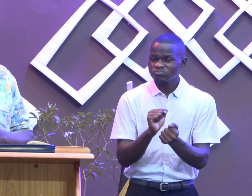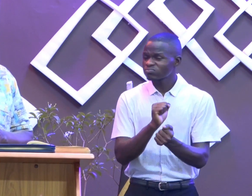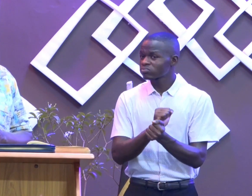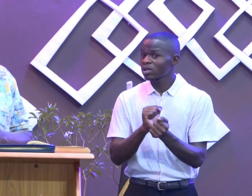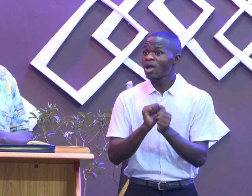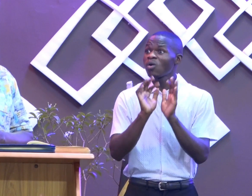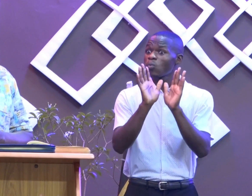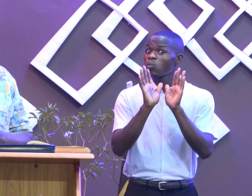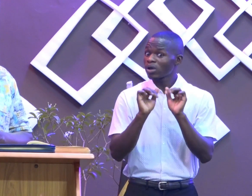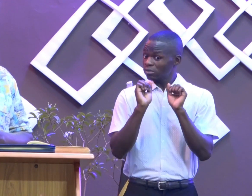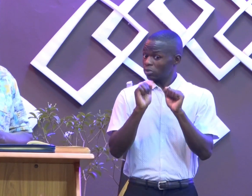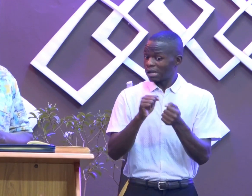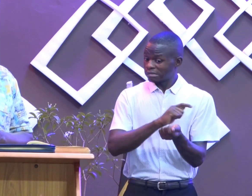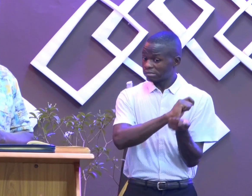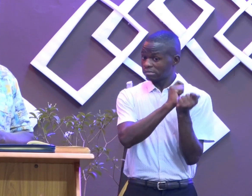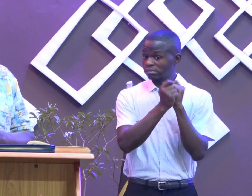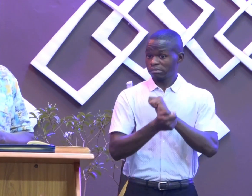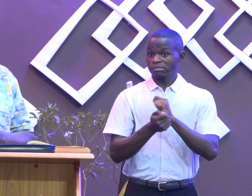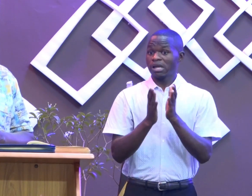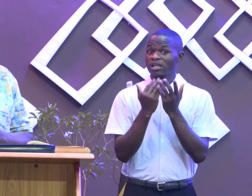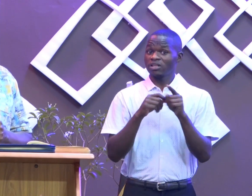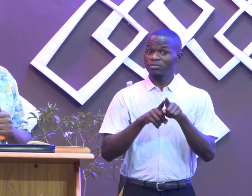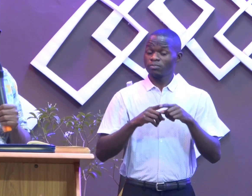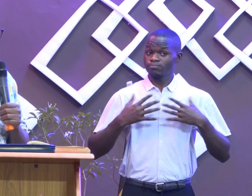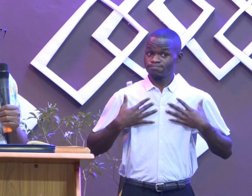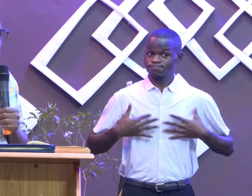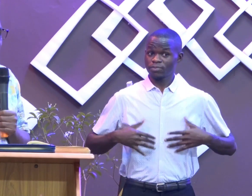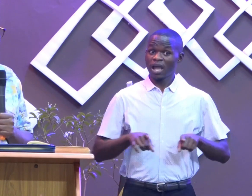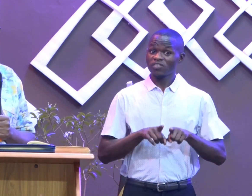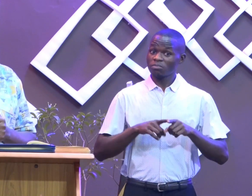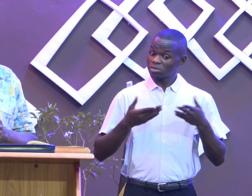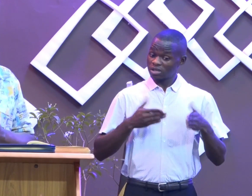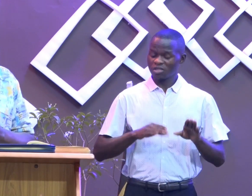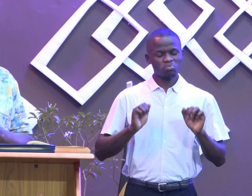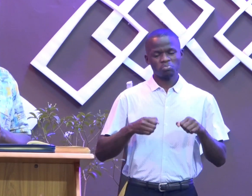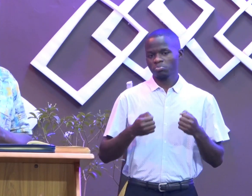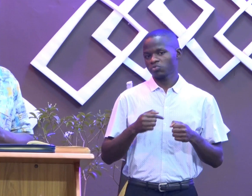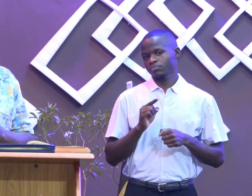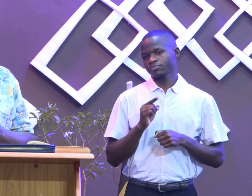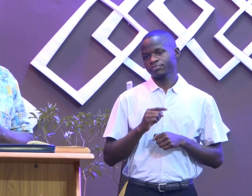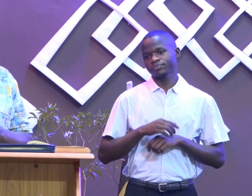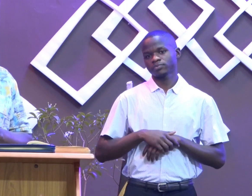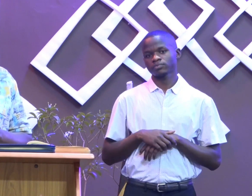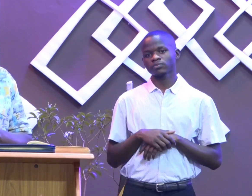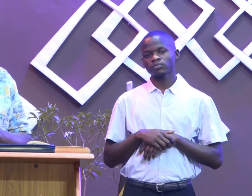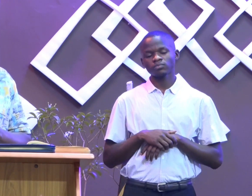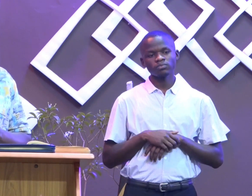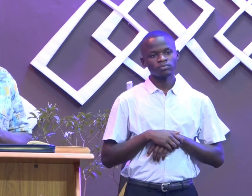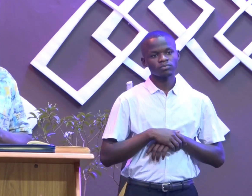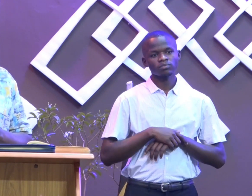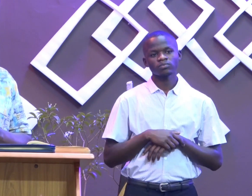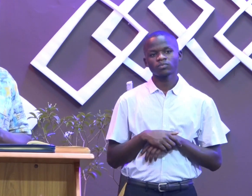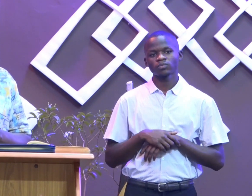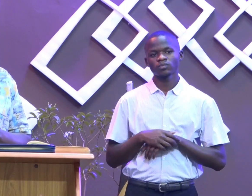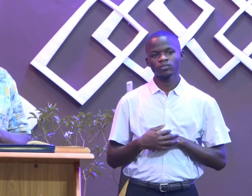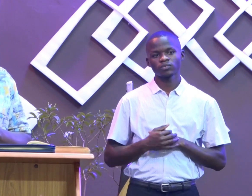okwambala obutavunda. N'ogufa guno okwambala obutafa. For this corruptible must put on incorruptible and this mortal must